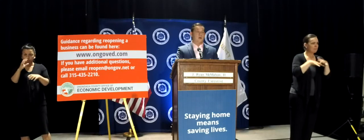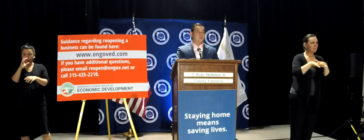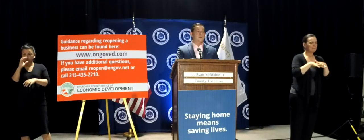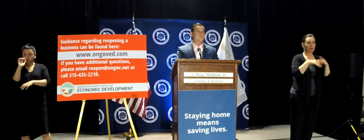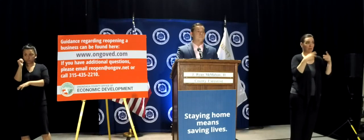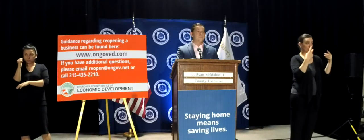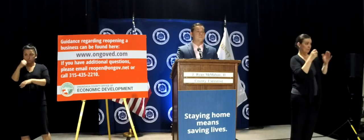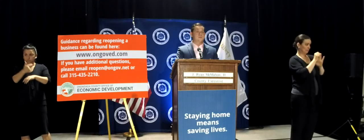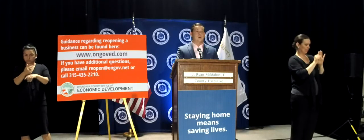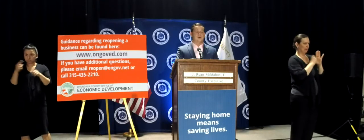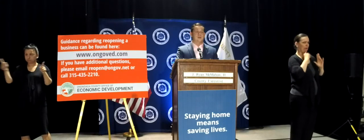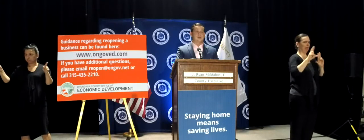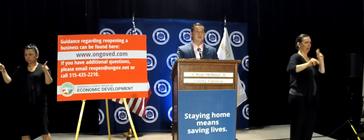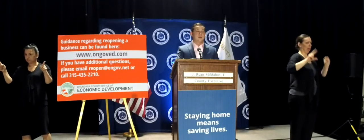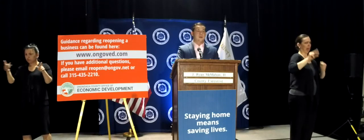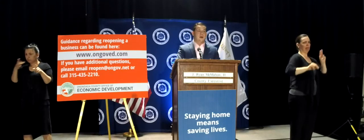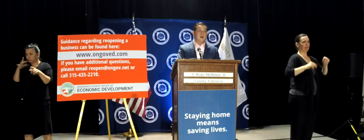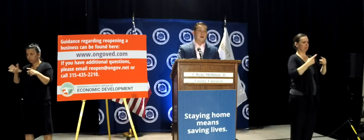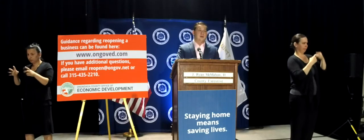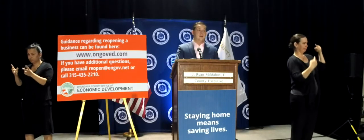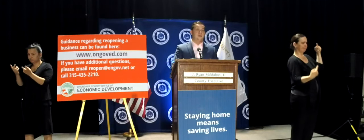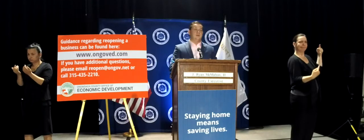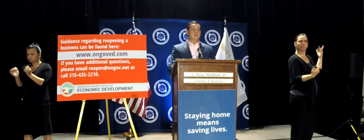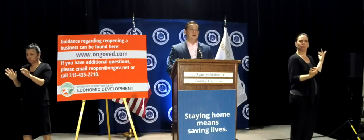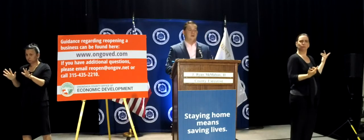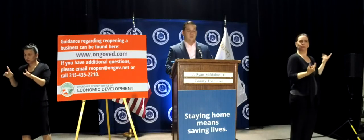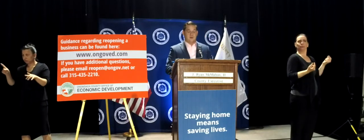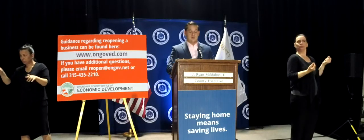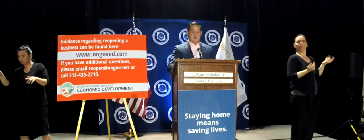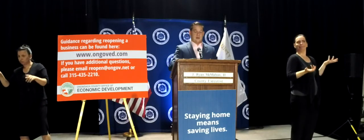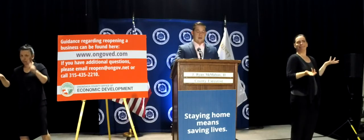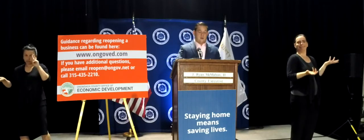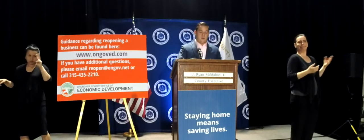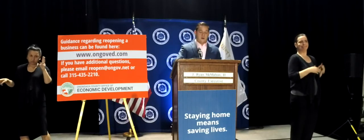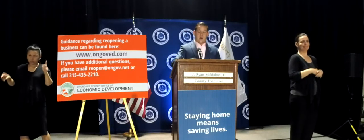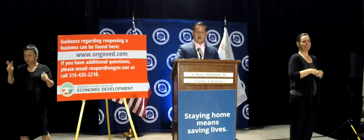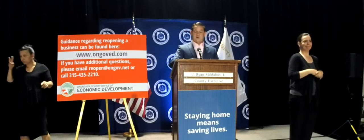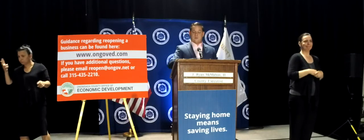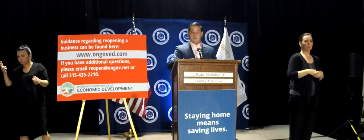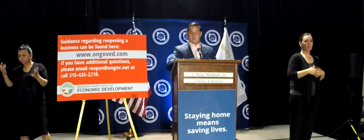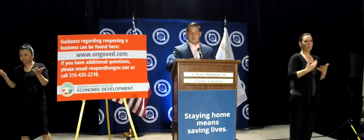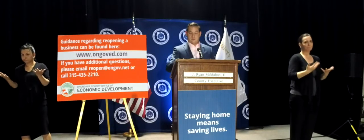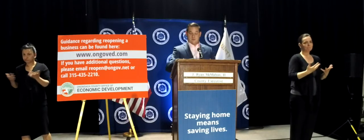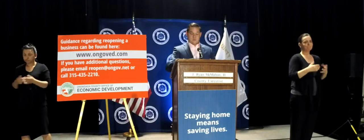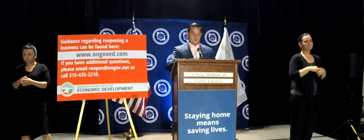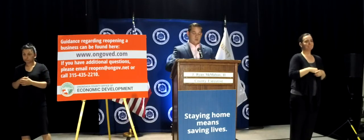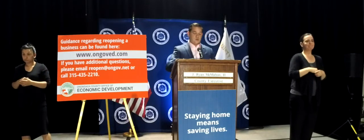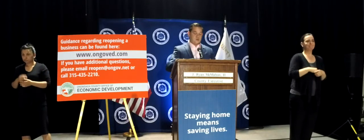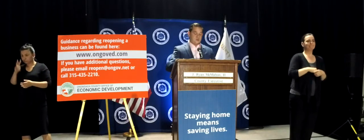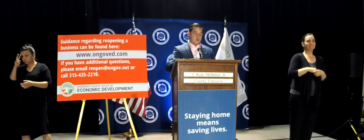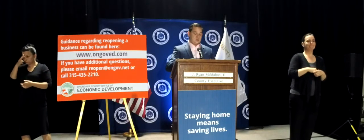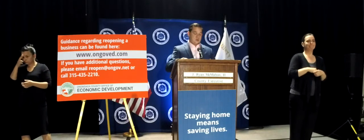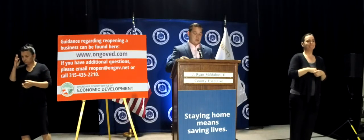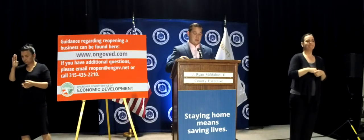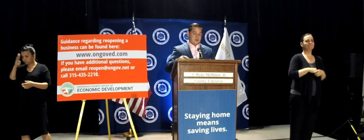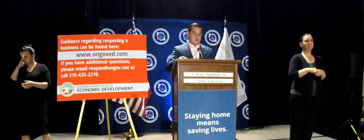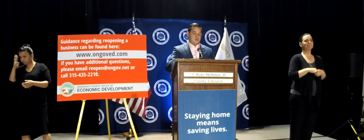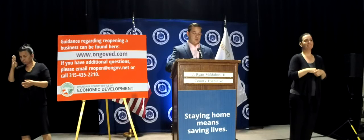we don't want to be in. So I think I know there are